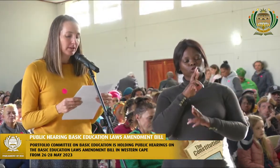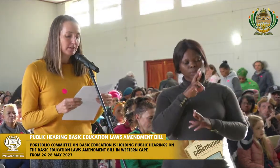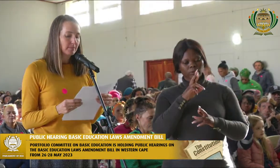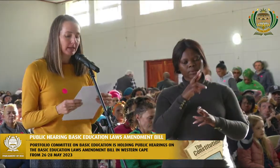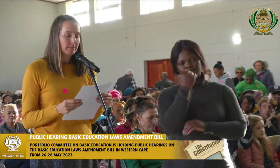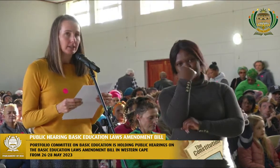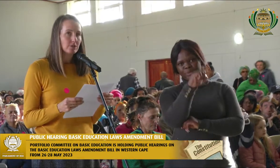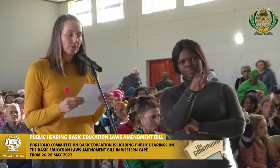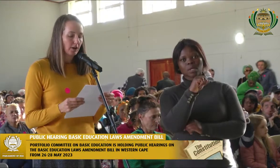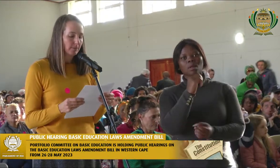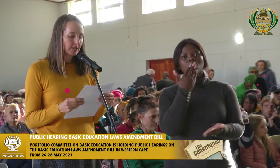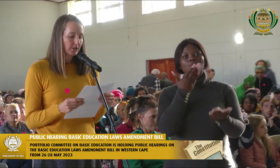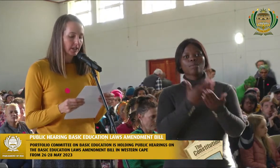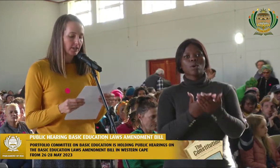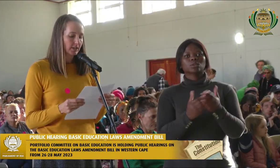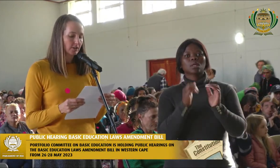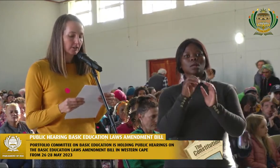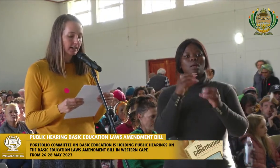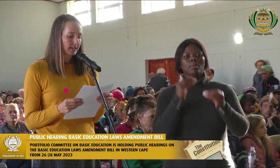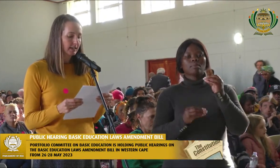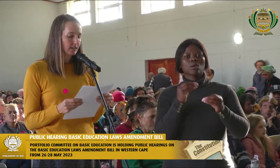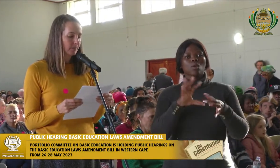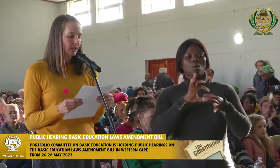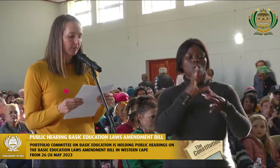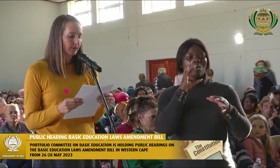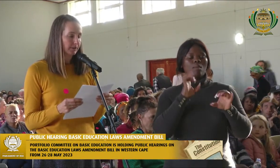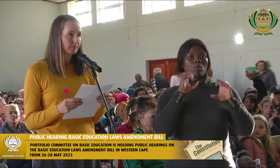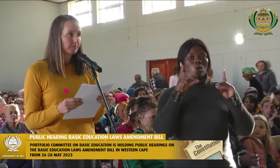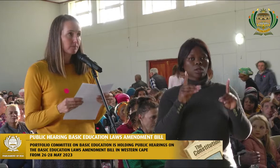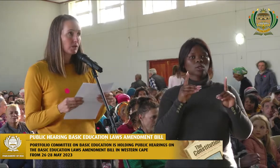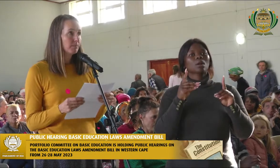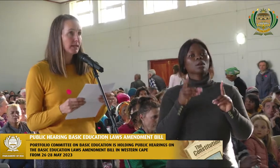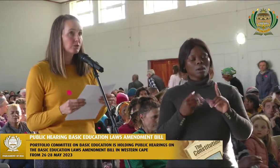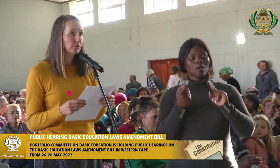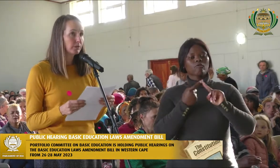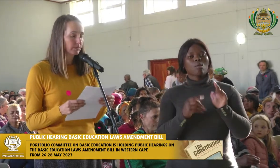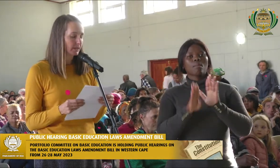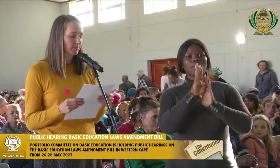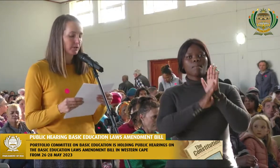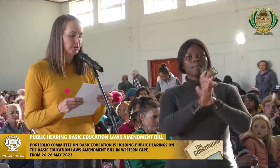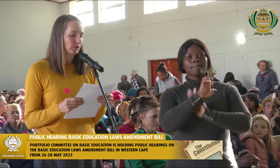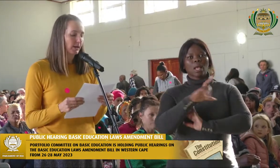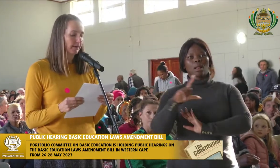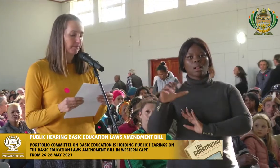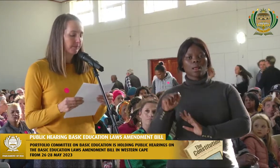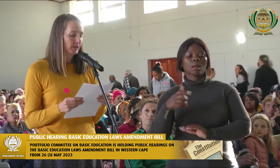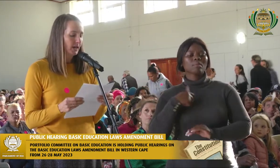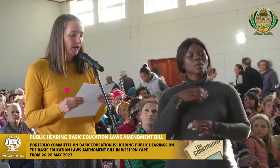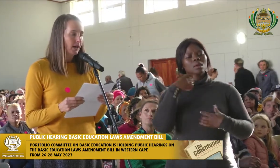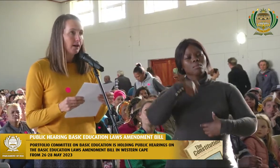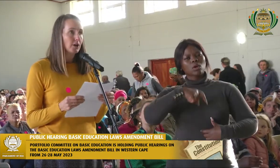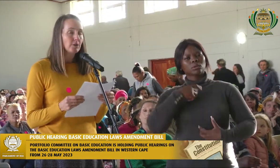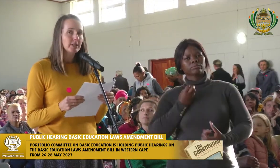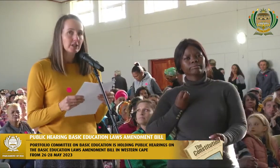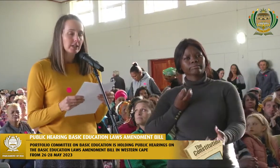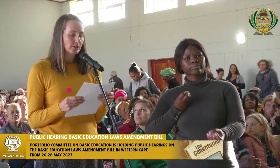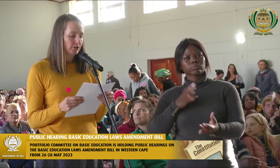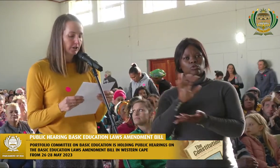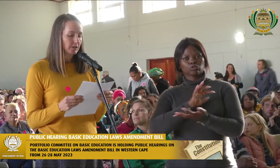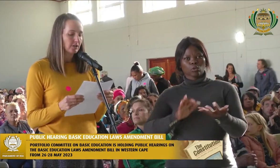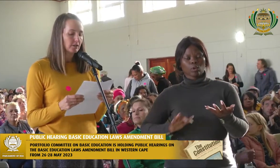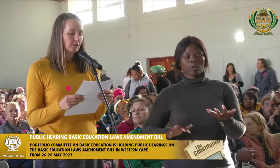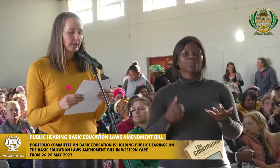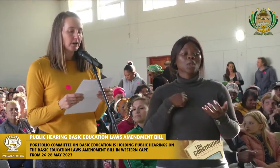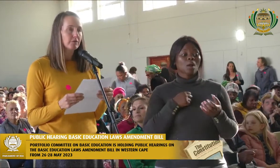to the proposed amendments to home education contained in the Bella Bill. My story will be a personal one. Our home